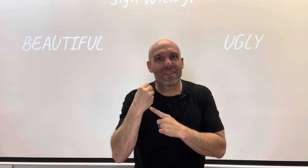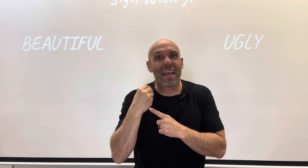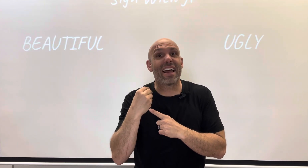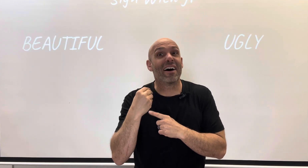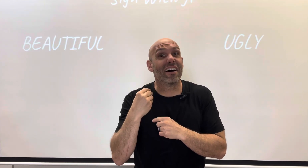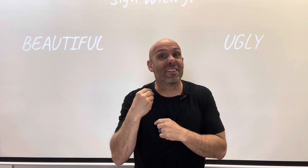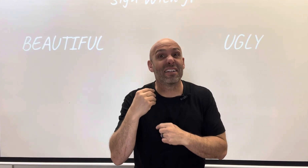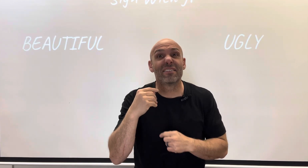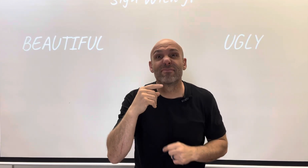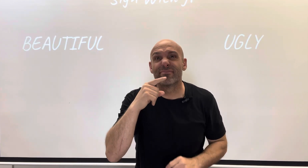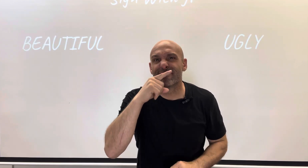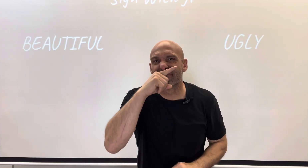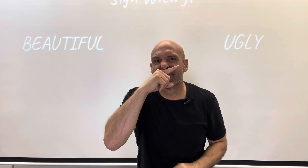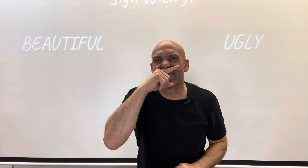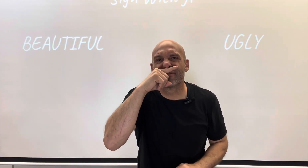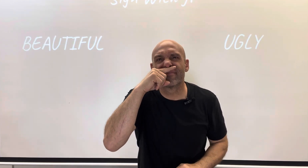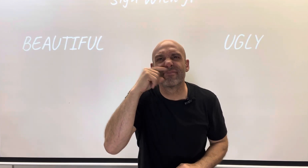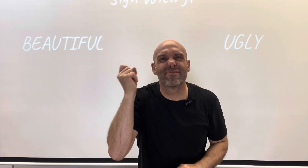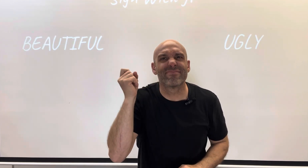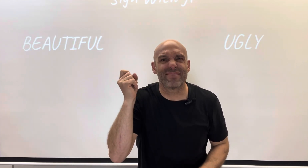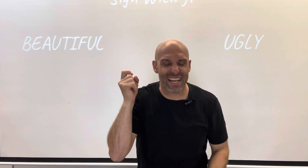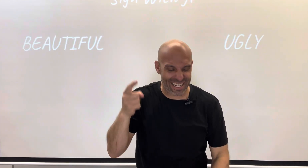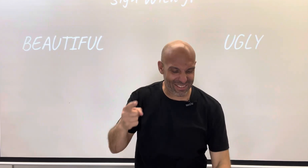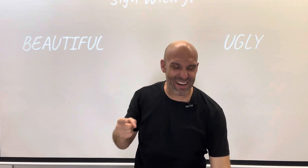and ugly. That's right.